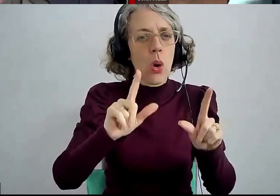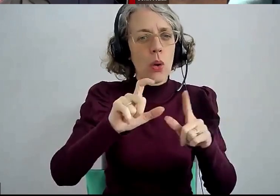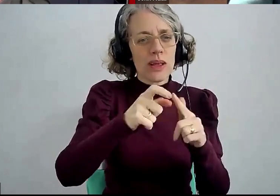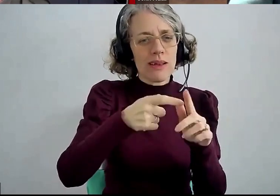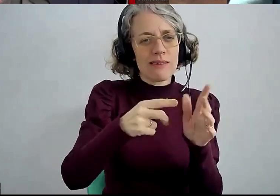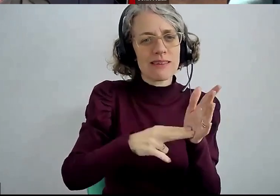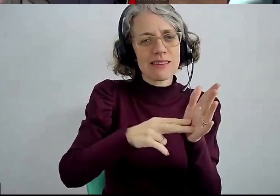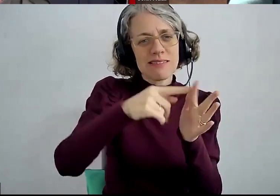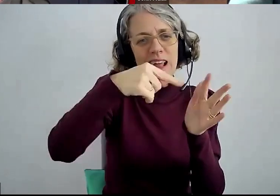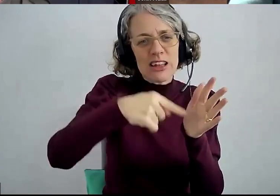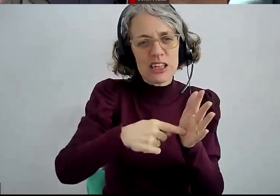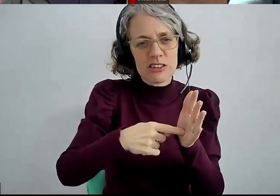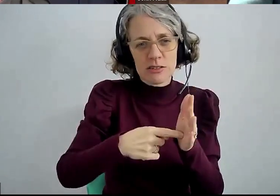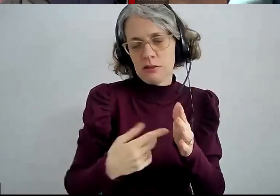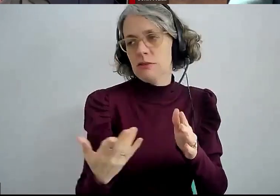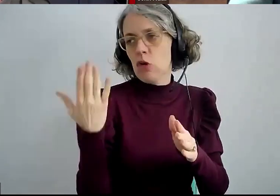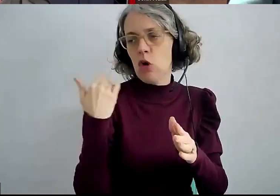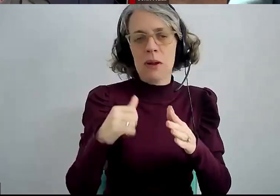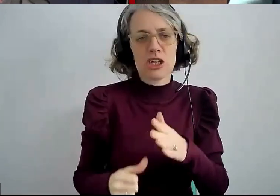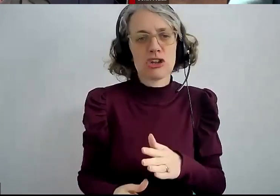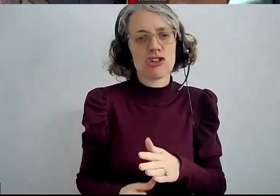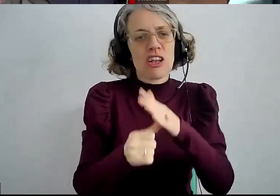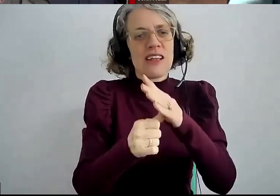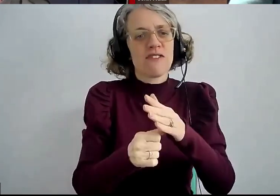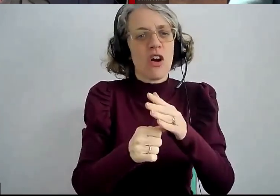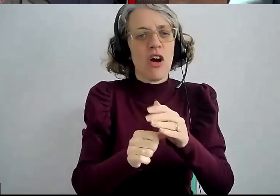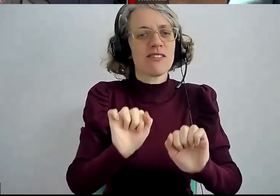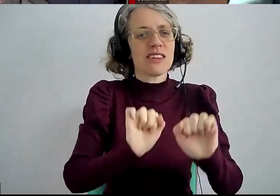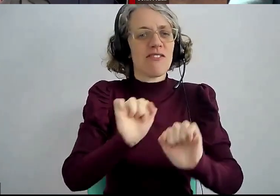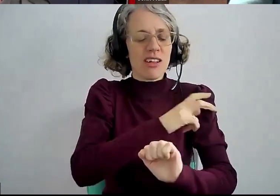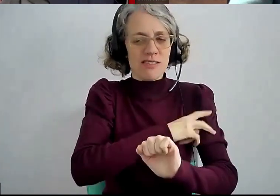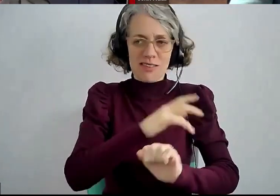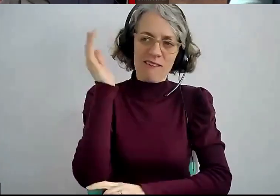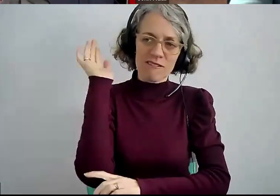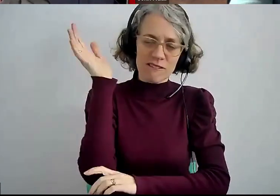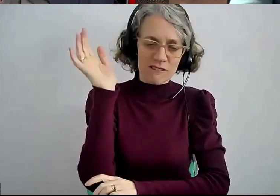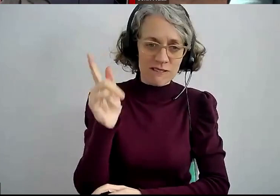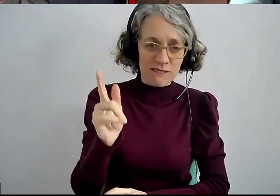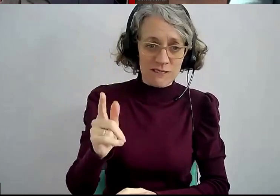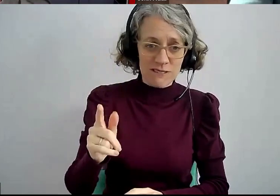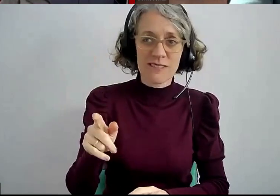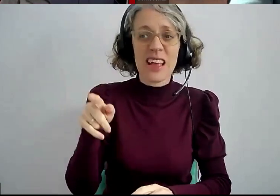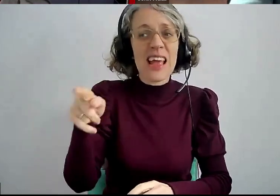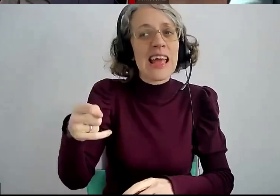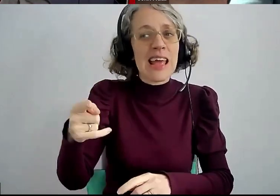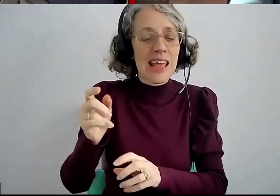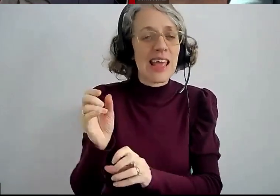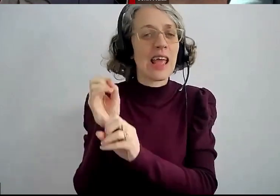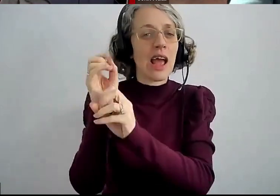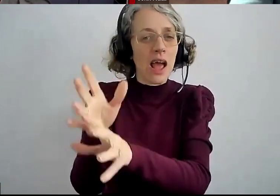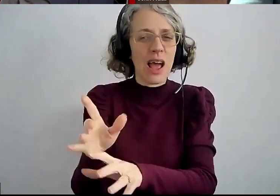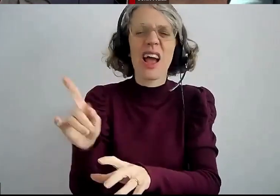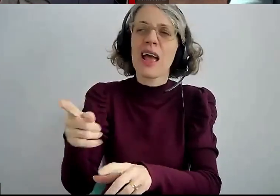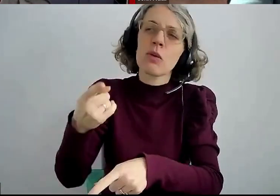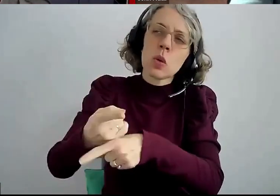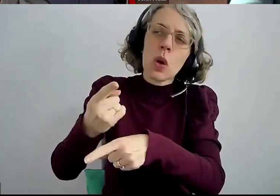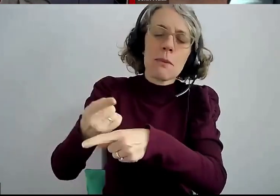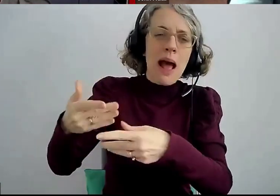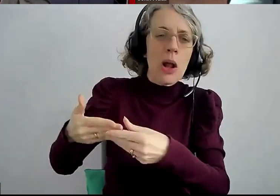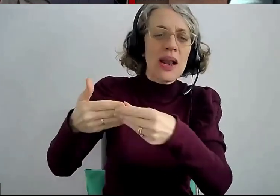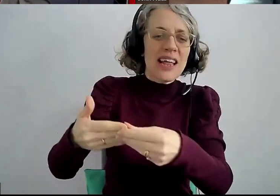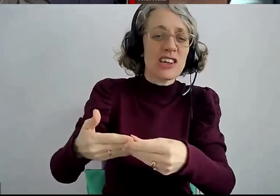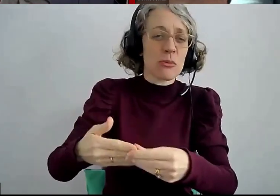Staff, speak. And he said, for me, he was talking on leadership, I've actually heard